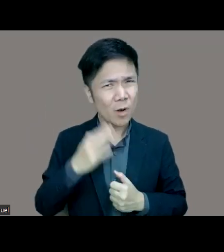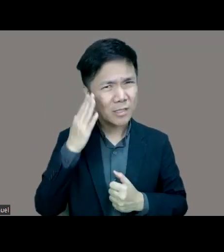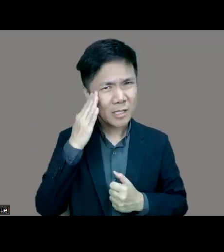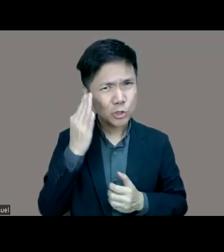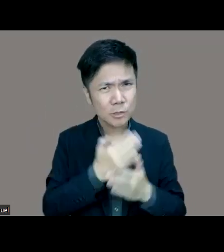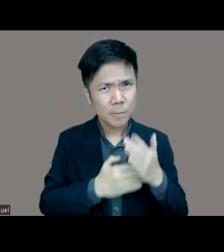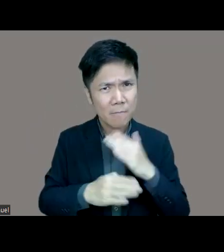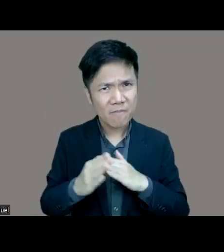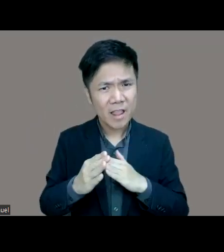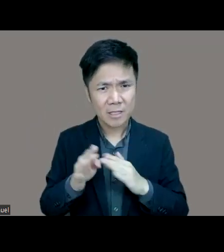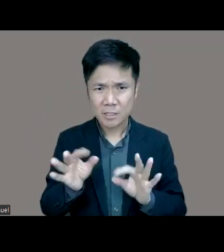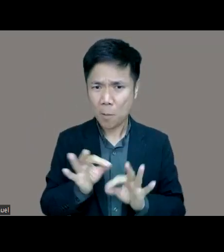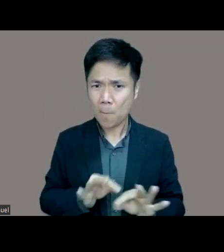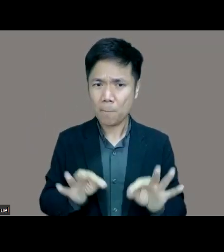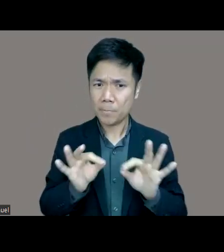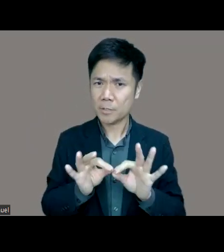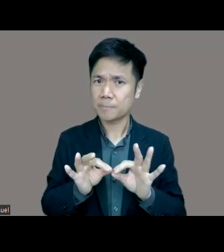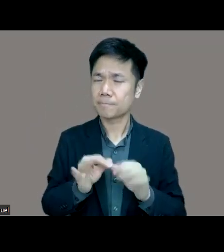us to take into consideration.